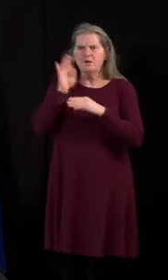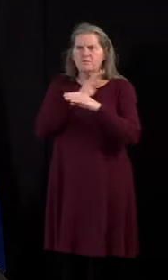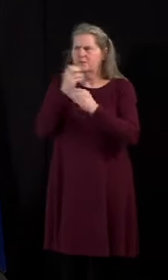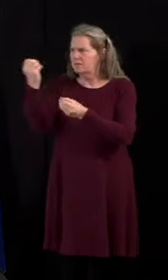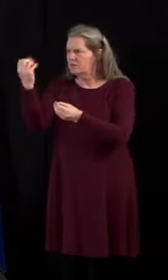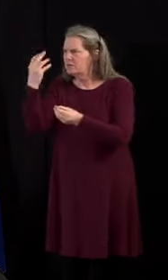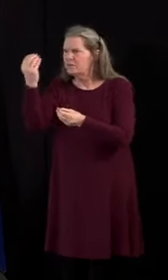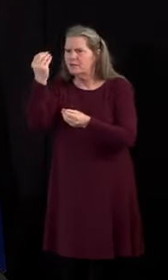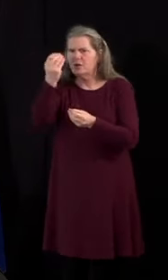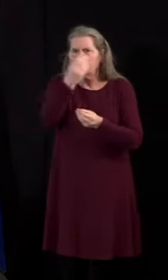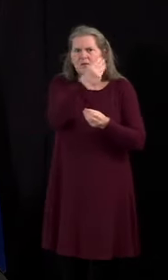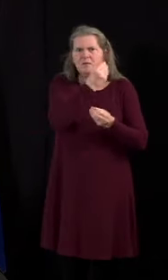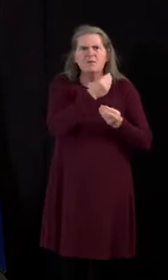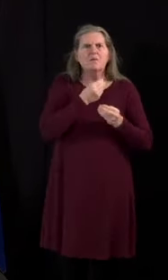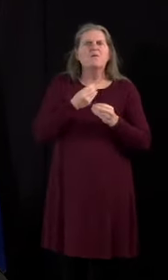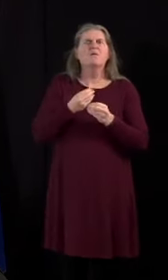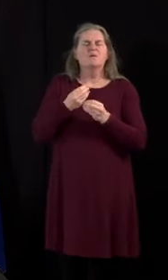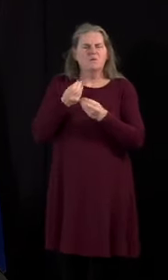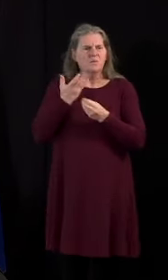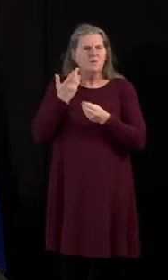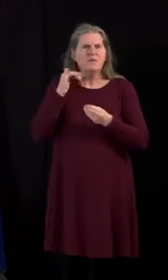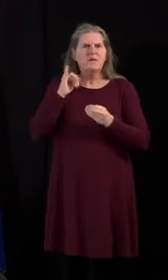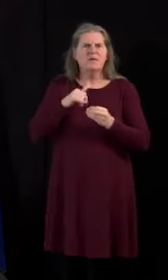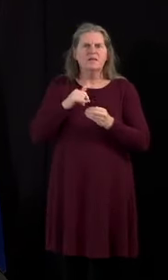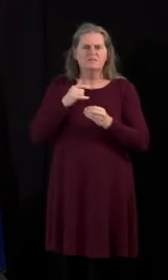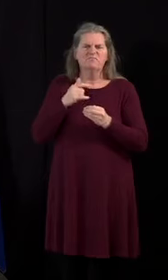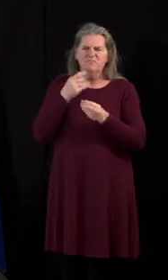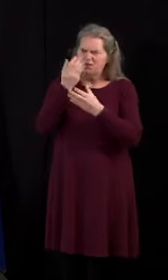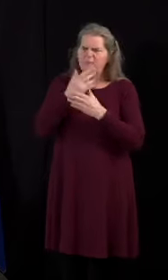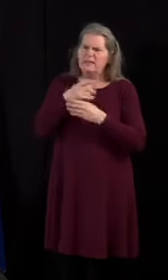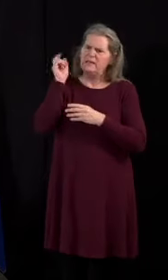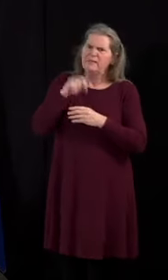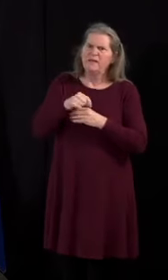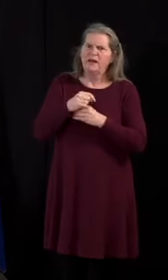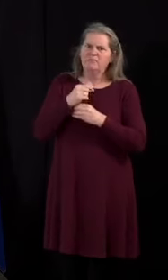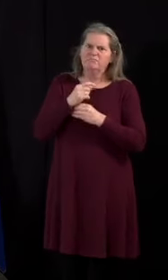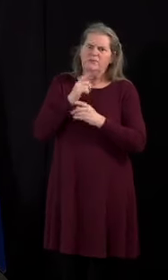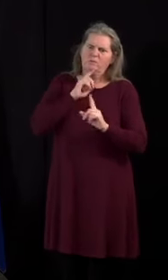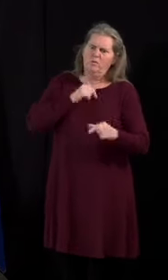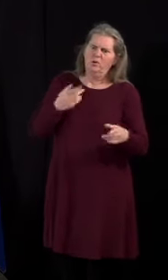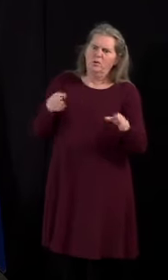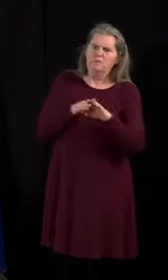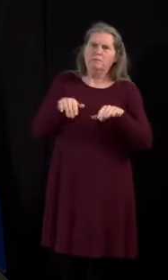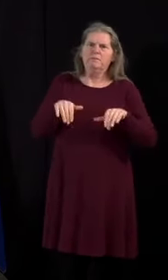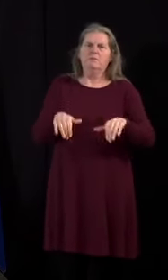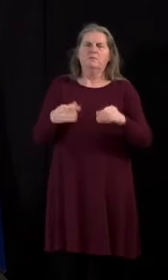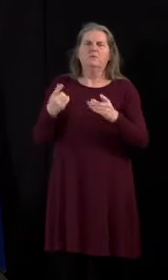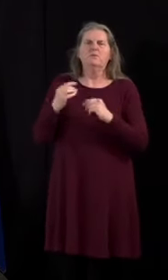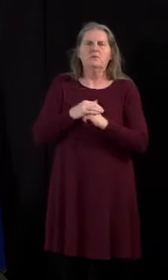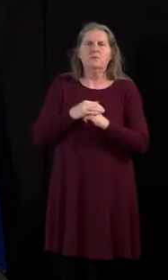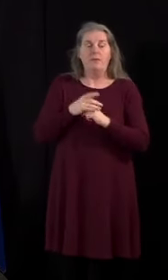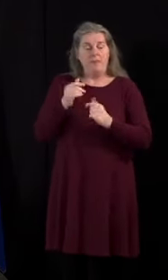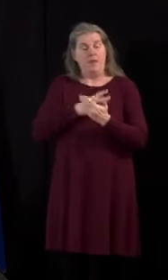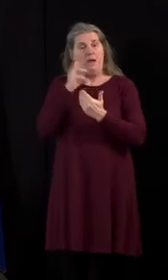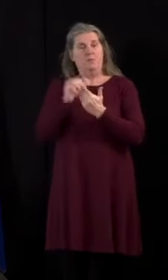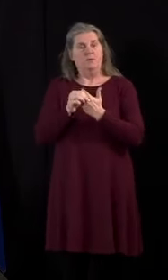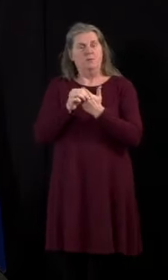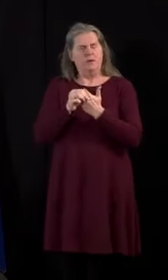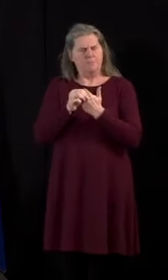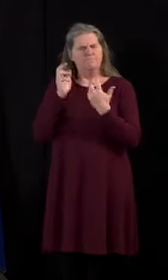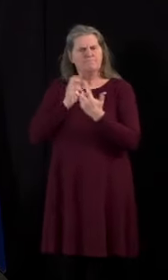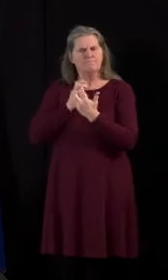businesses, including those in the personal services sector, that were ordered to close. Today is about bringing forward a program that responds to the